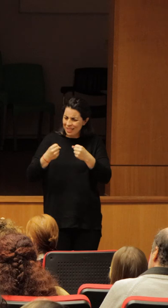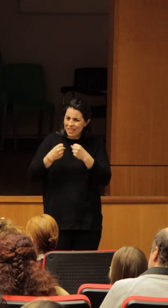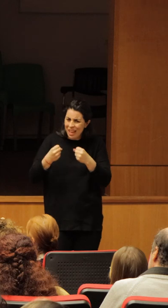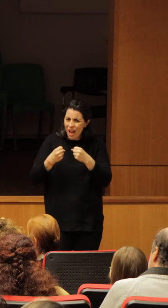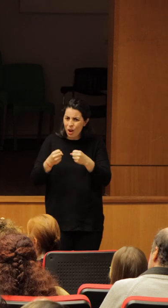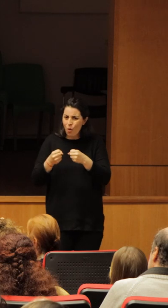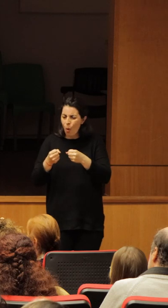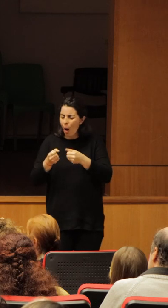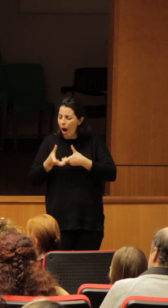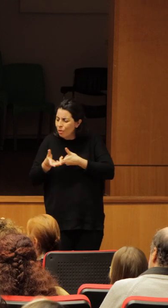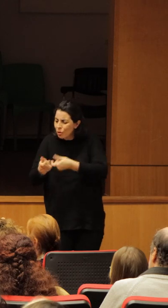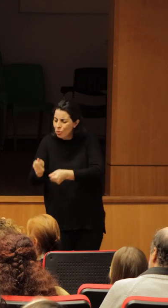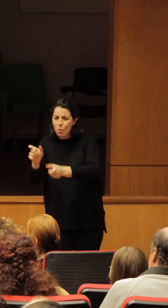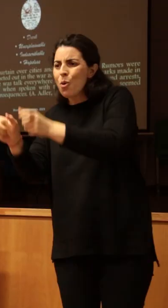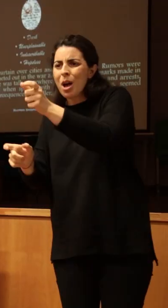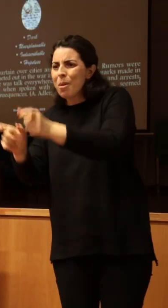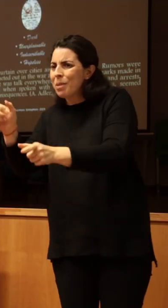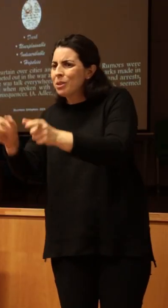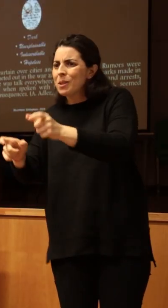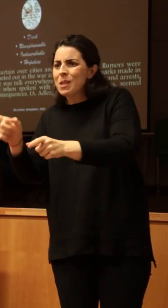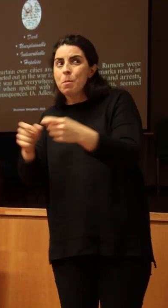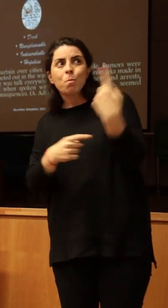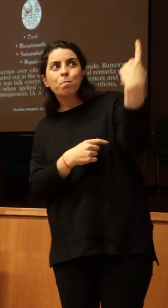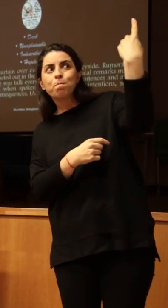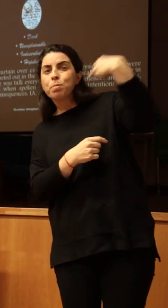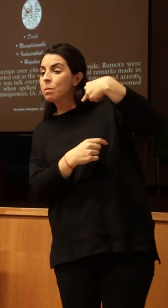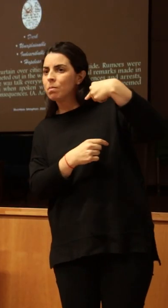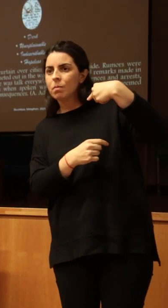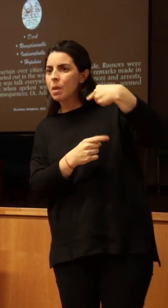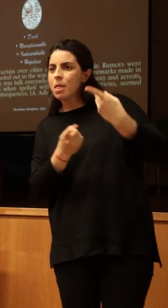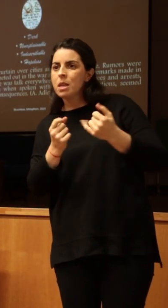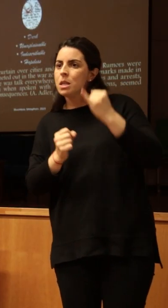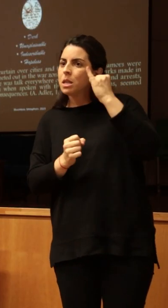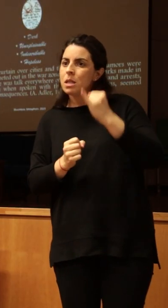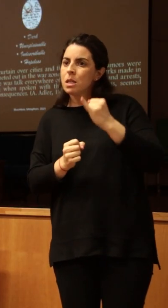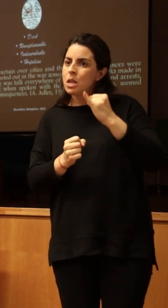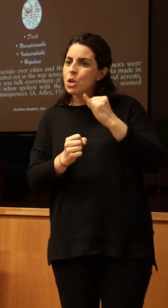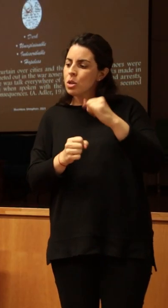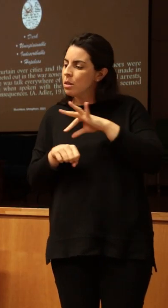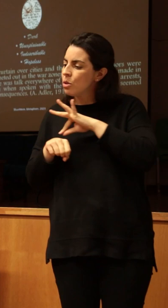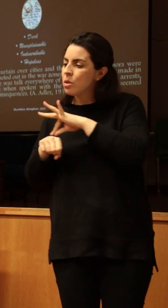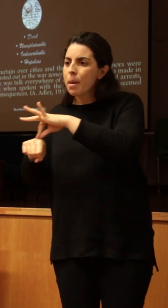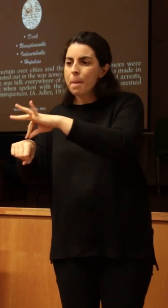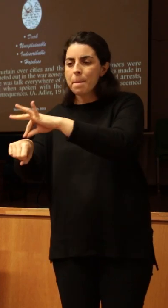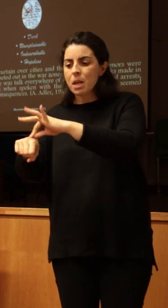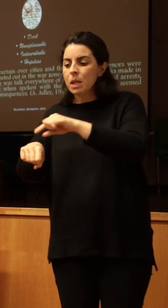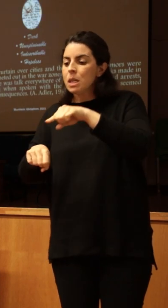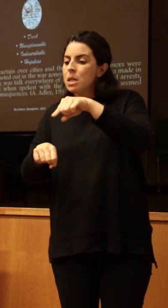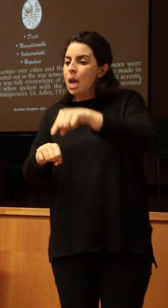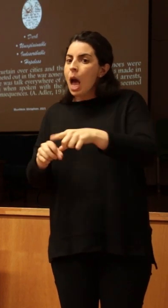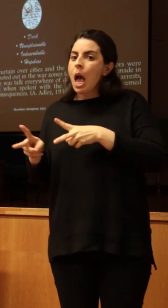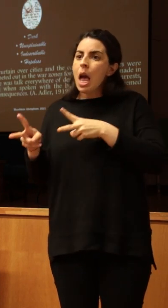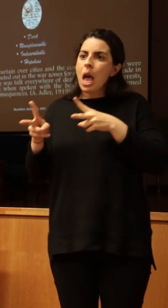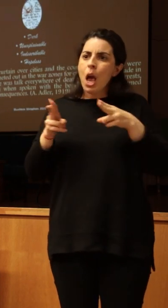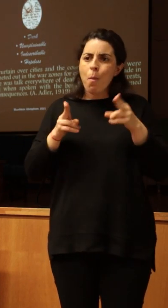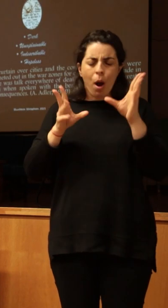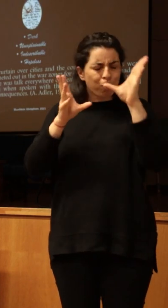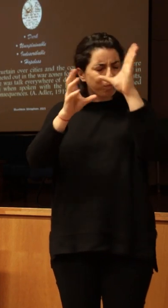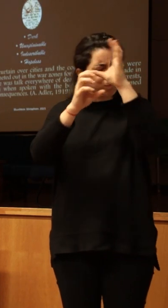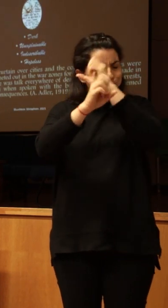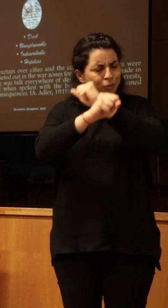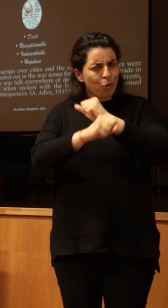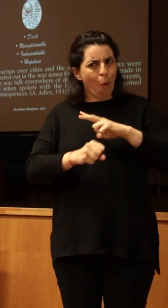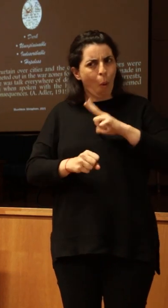gente, pero bueno, se los obligaba a usarlos. That was a very dark time in human history. Fue un tiempo muy oscuro en la historia de la